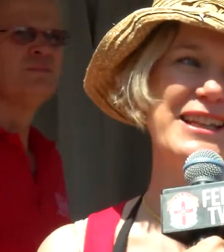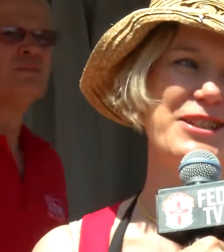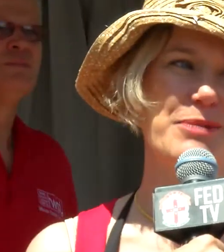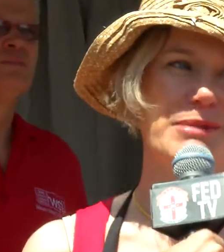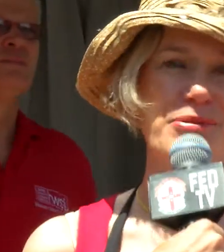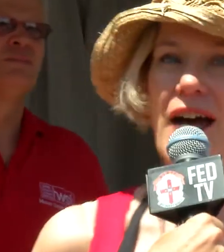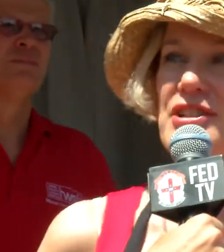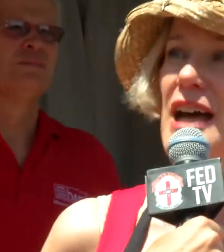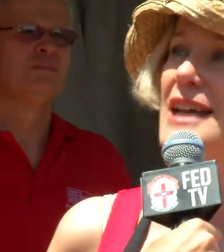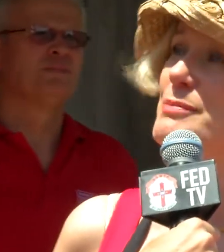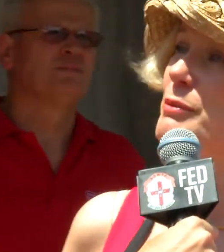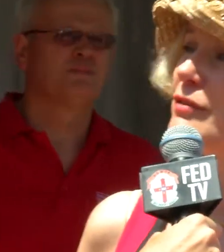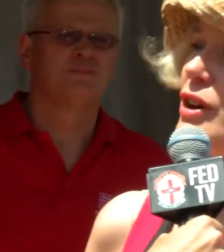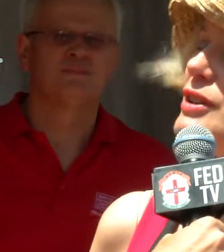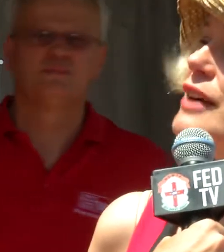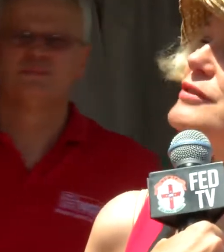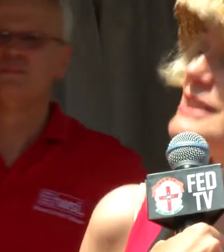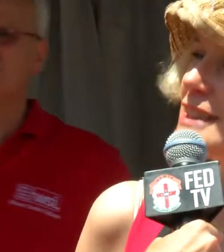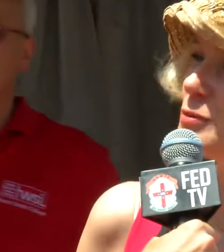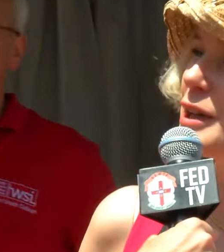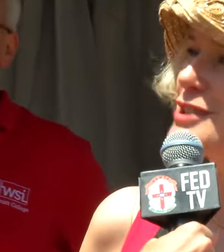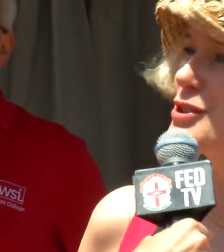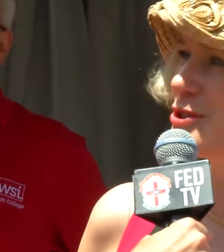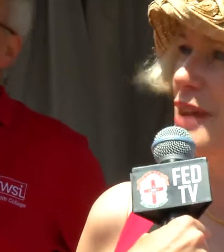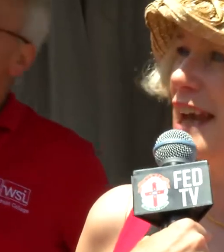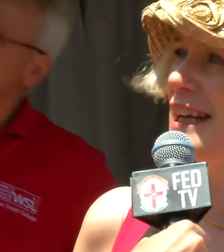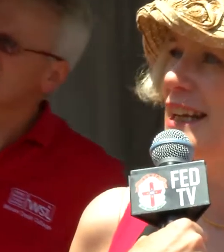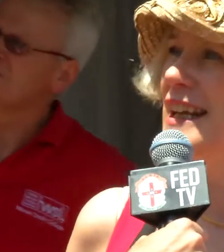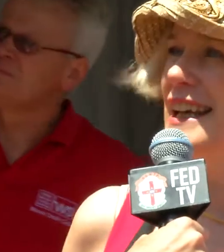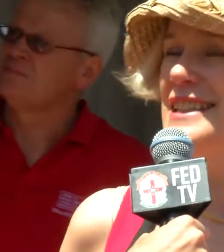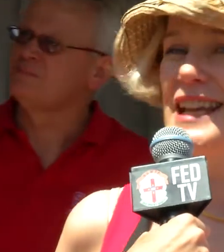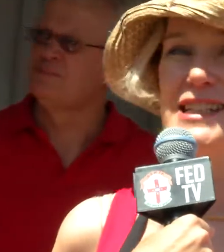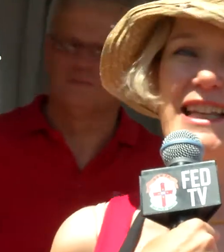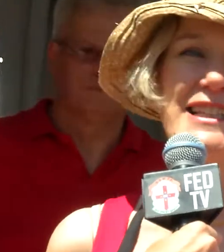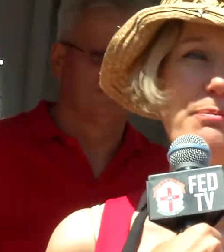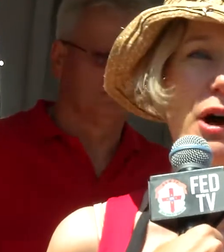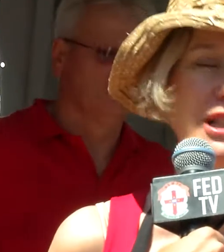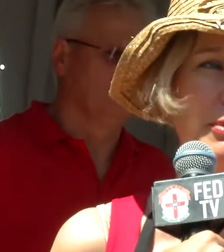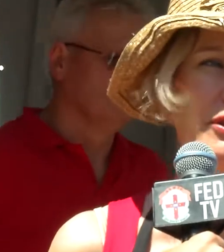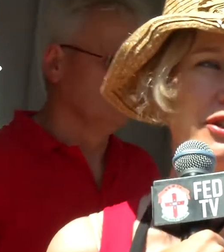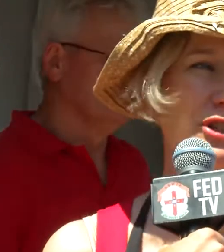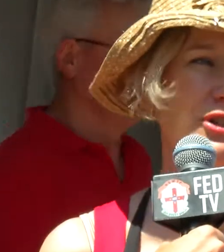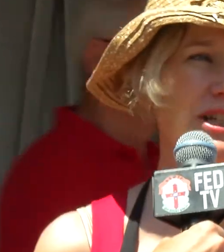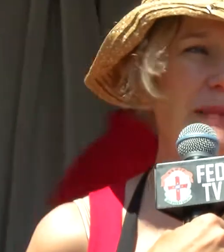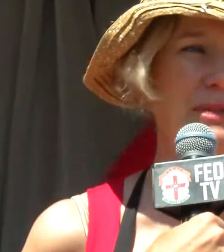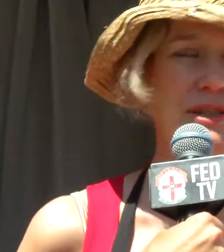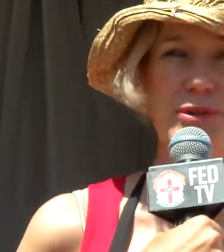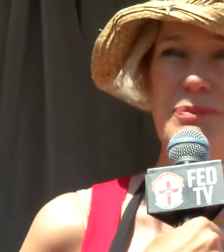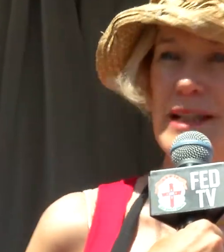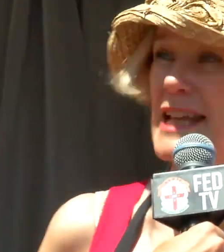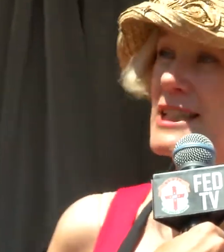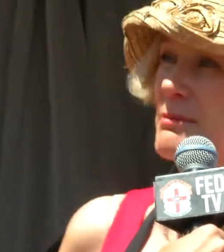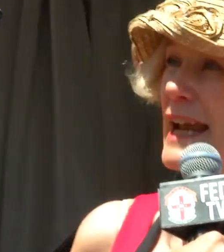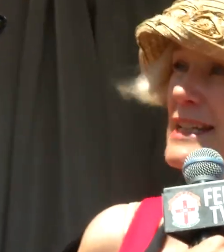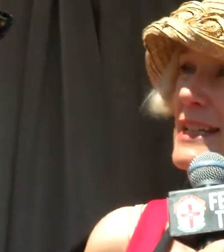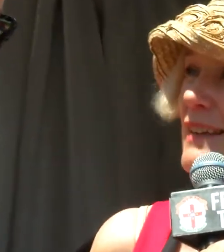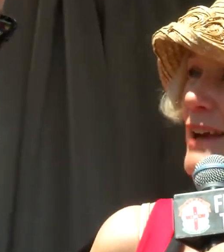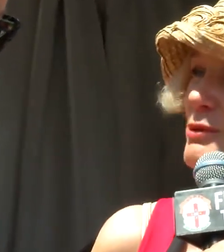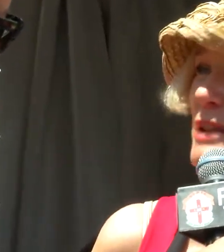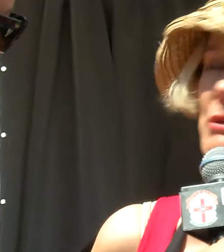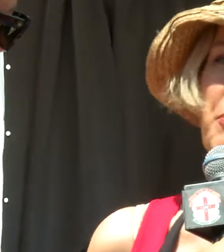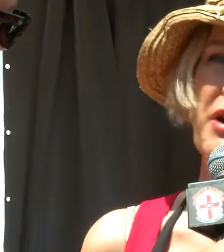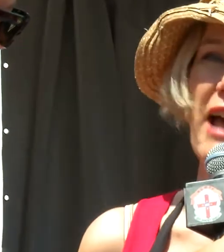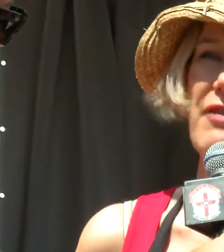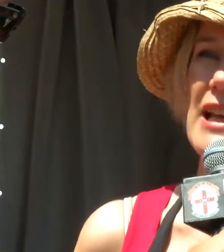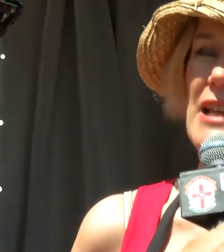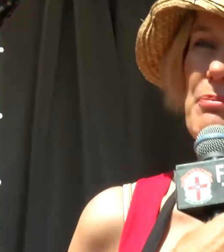saying that it's going to be privatised, but we've got like 6 weeks to do that in. Essentially, it's impossible. The student numbers will be decimated, and that will